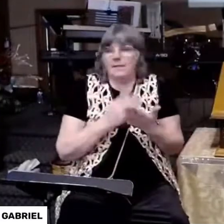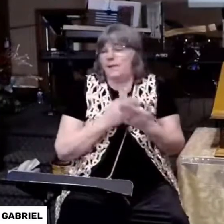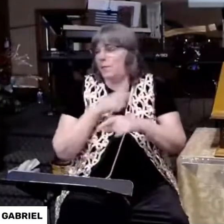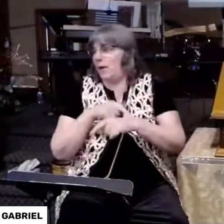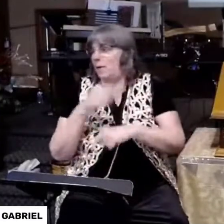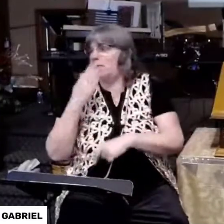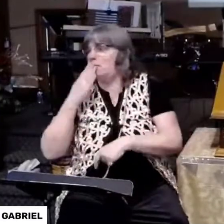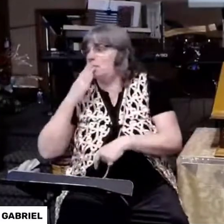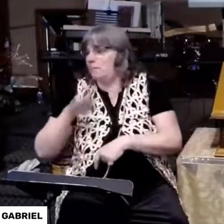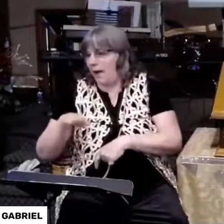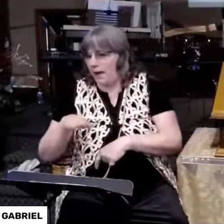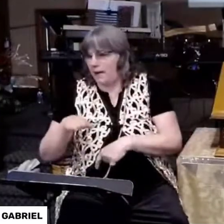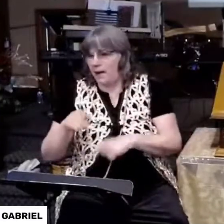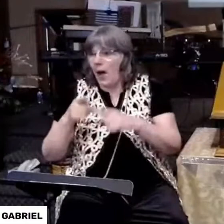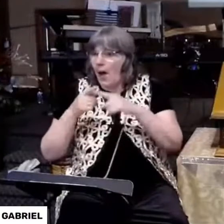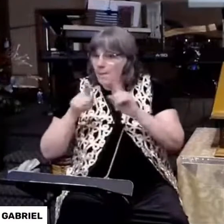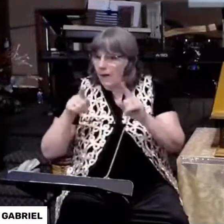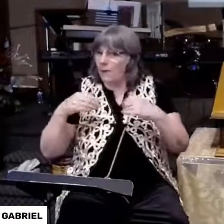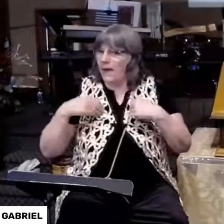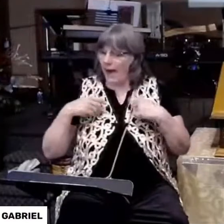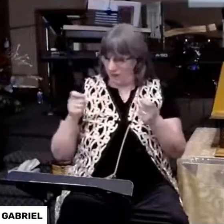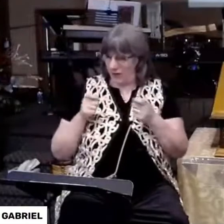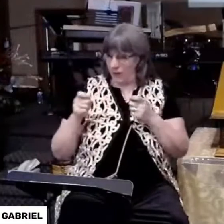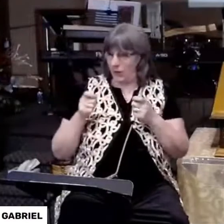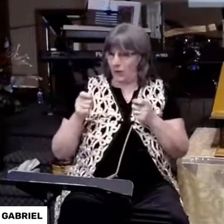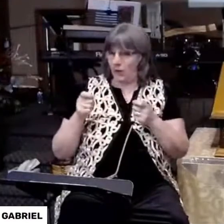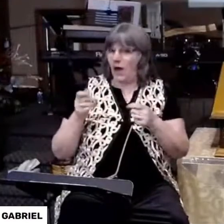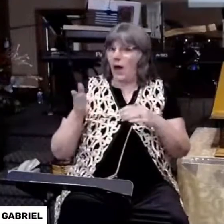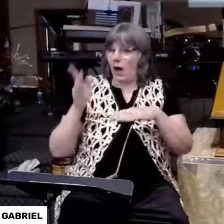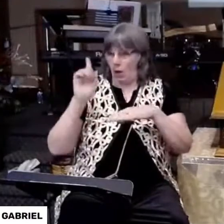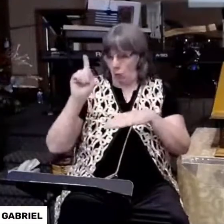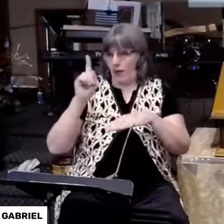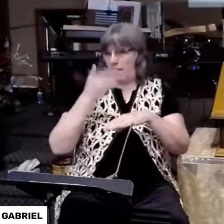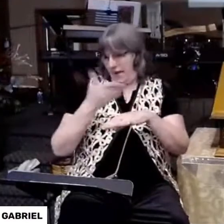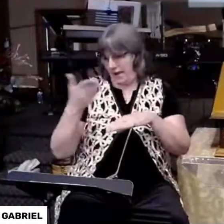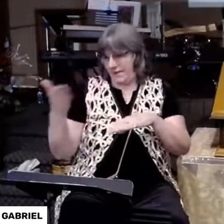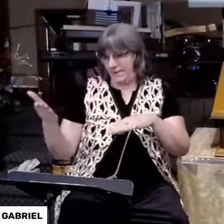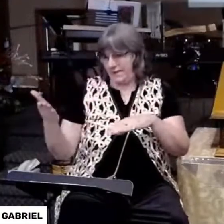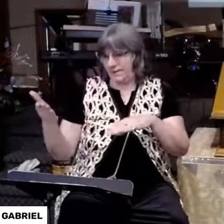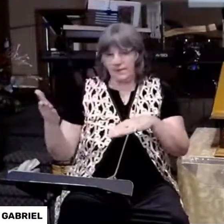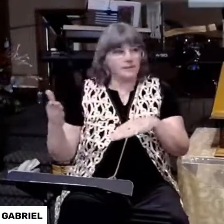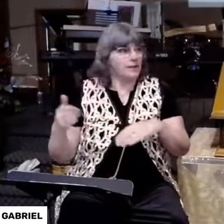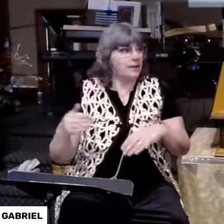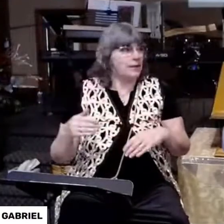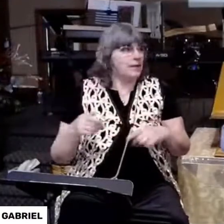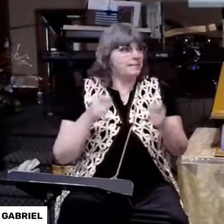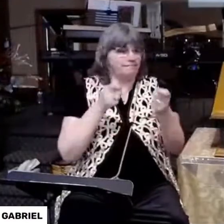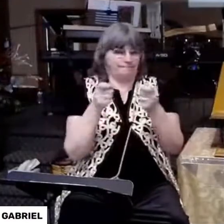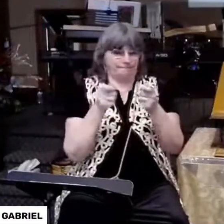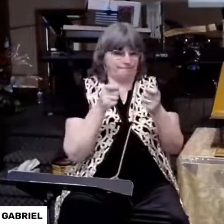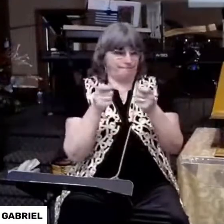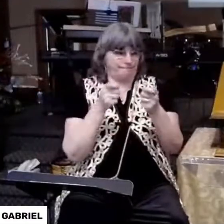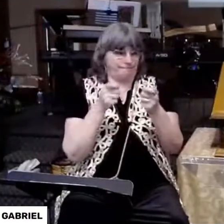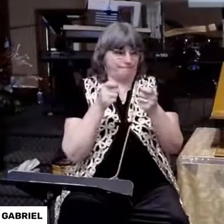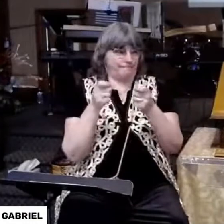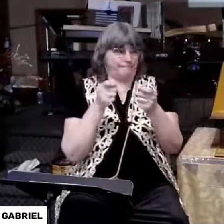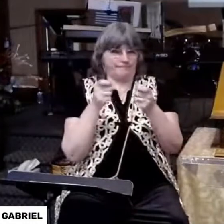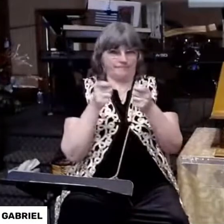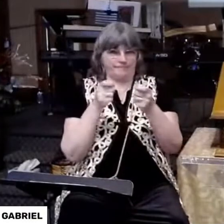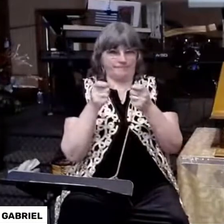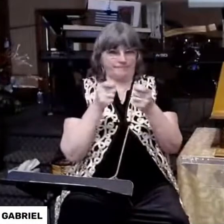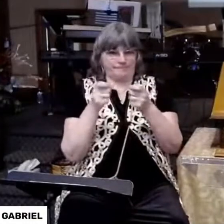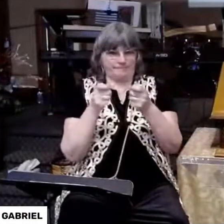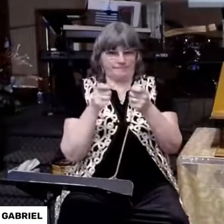But the control we have, we all like control, right? Ooh. How do you say control in sign language?